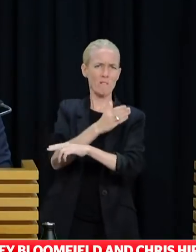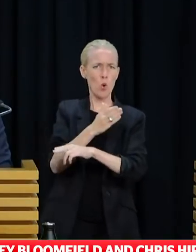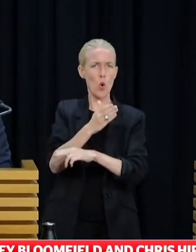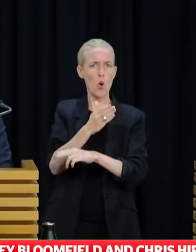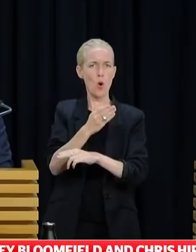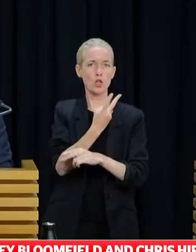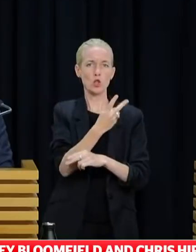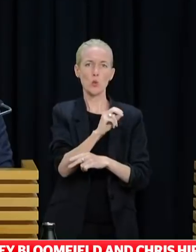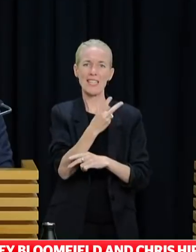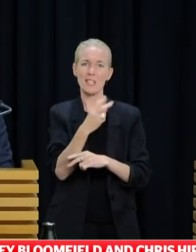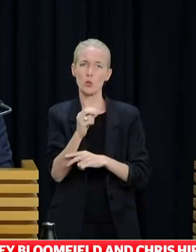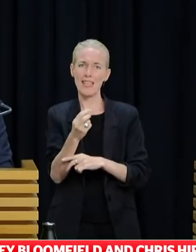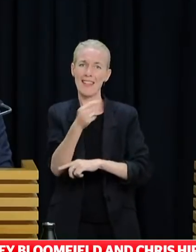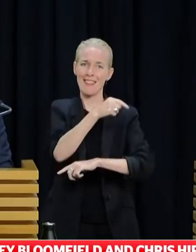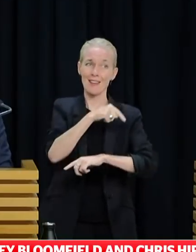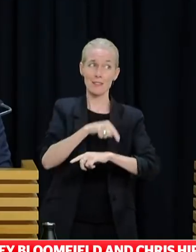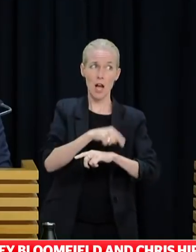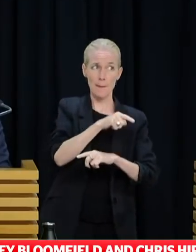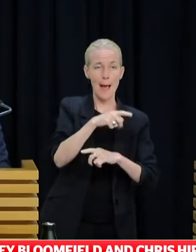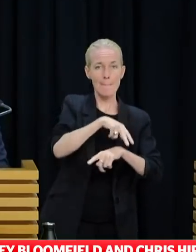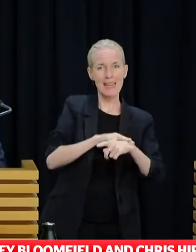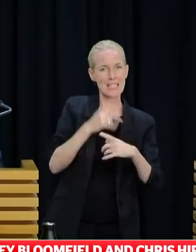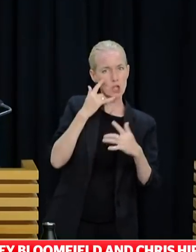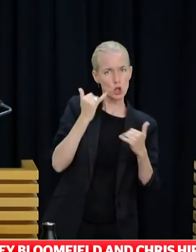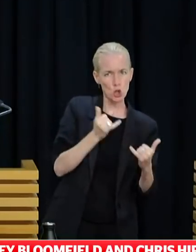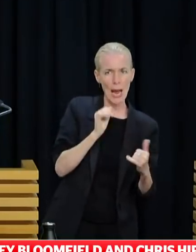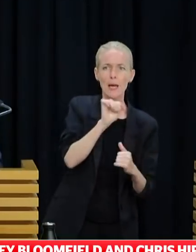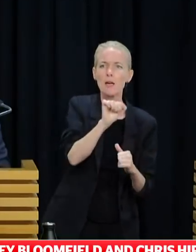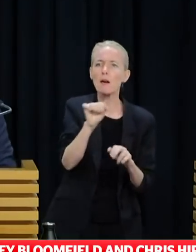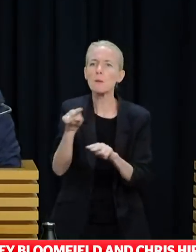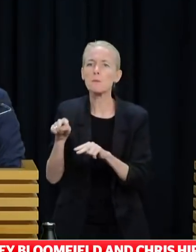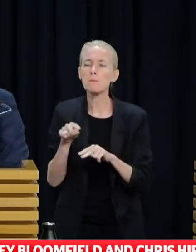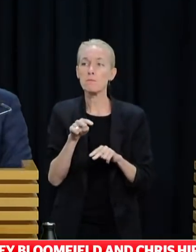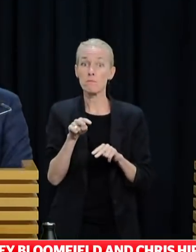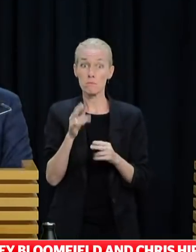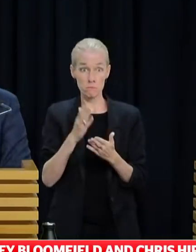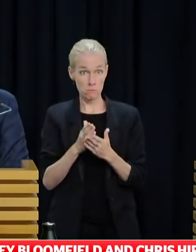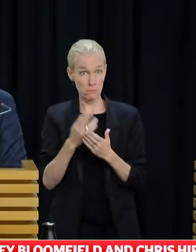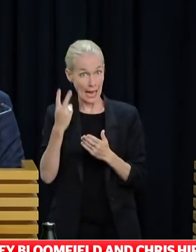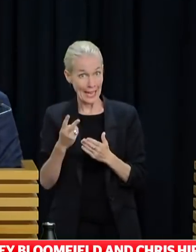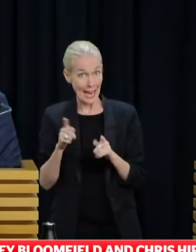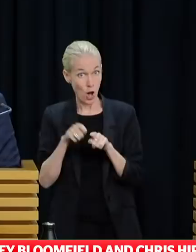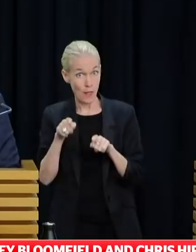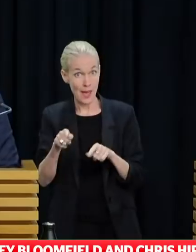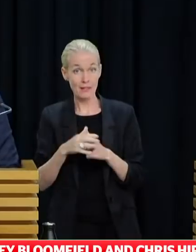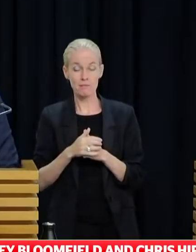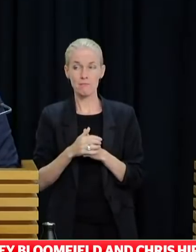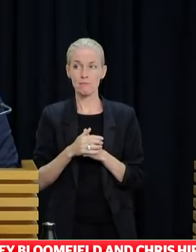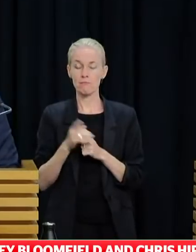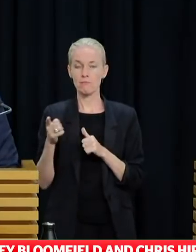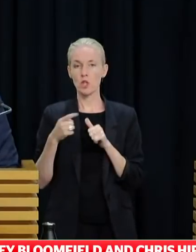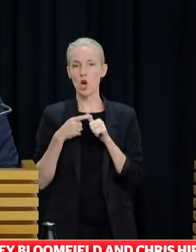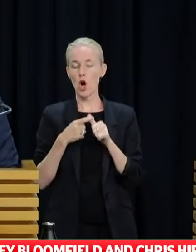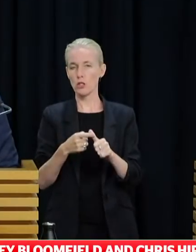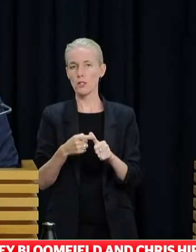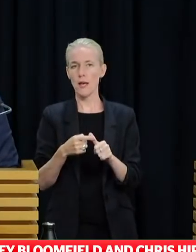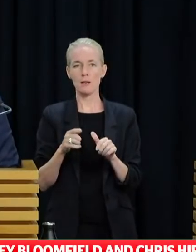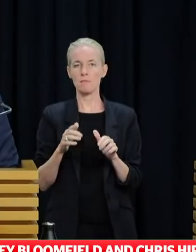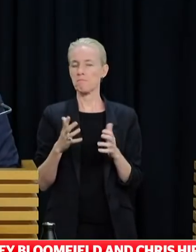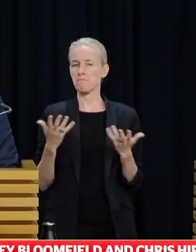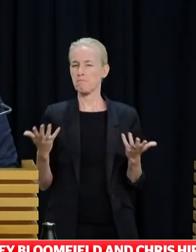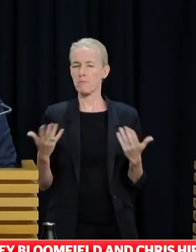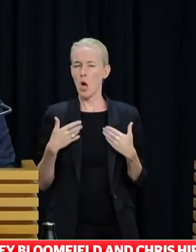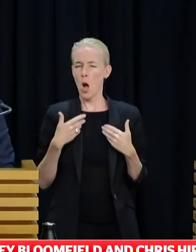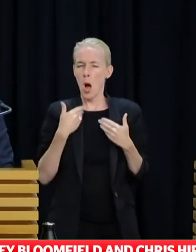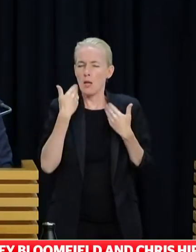sort of re-looking at those tactics again? Look, I haven't received any specific advice on that. As with all things, we obviously ask people to do the right thing